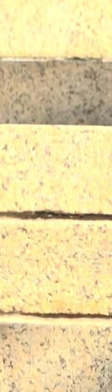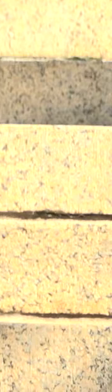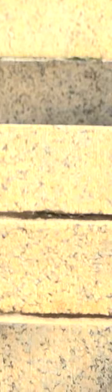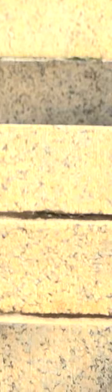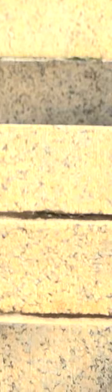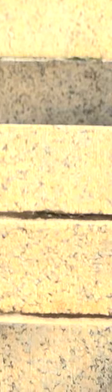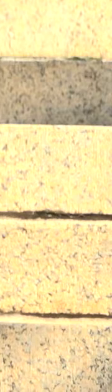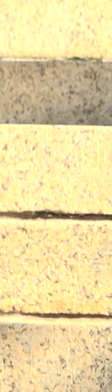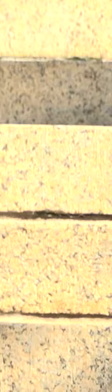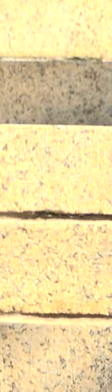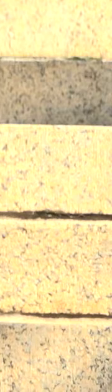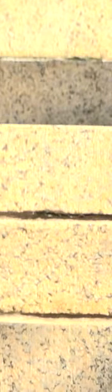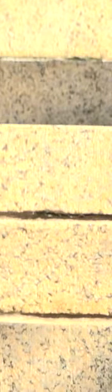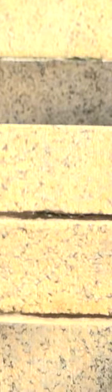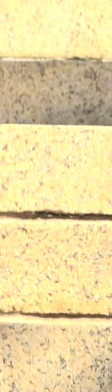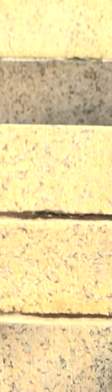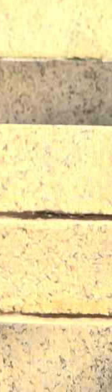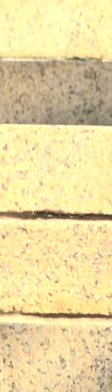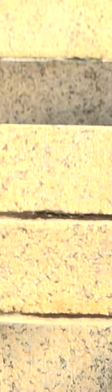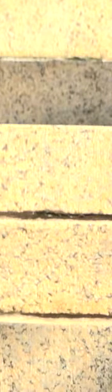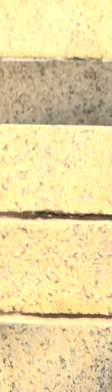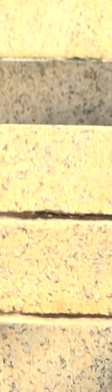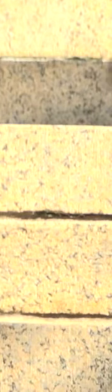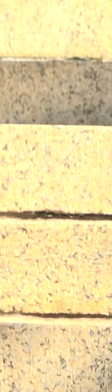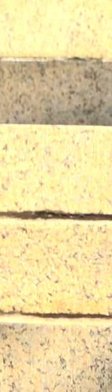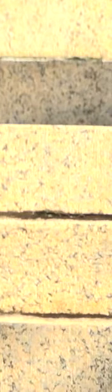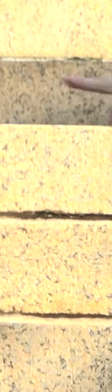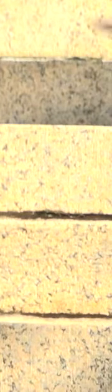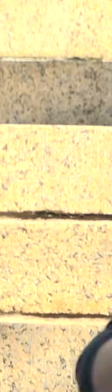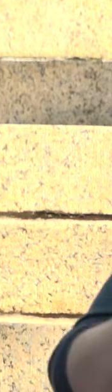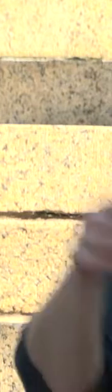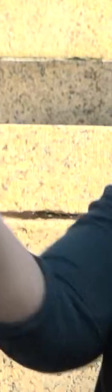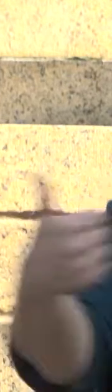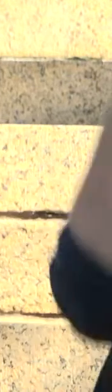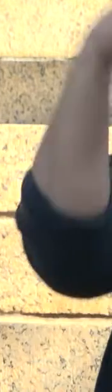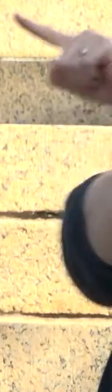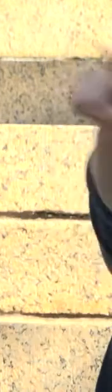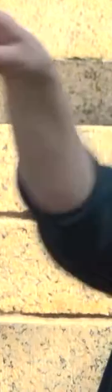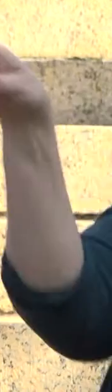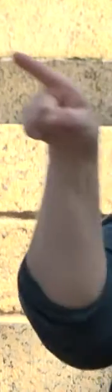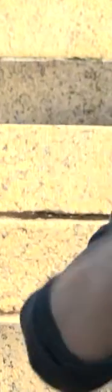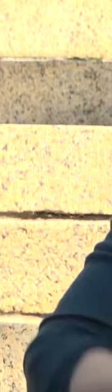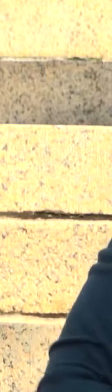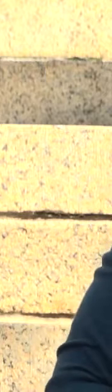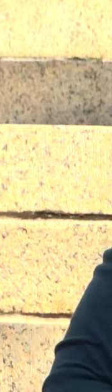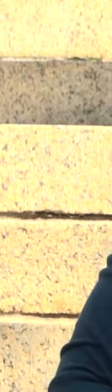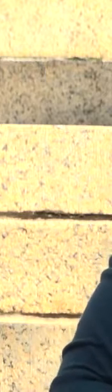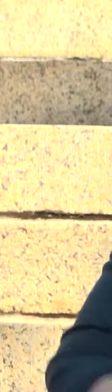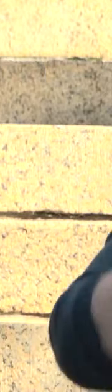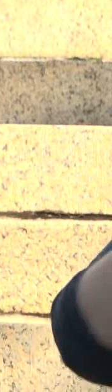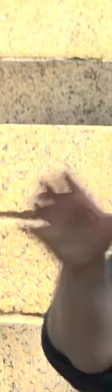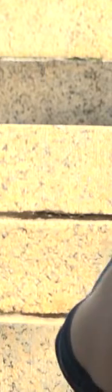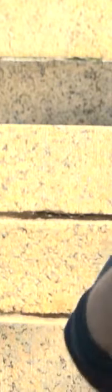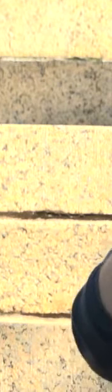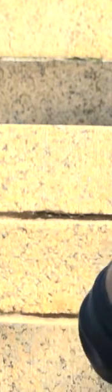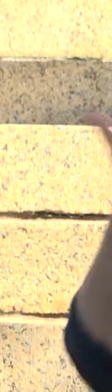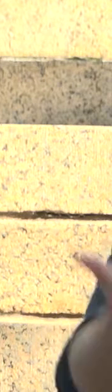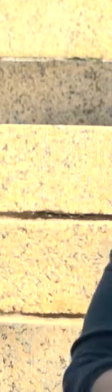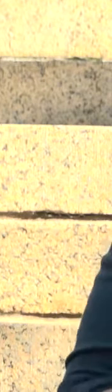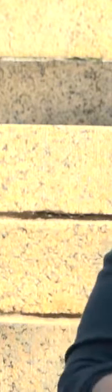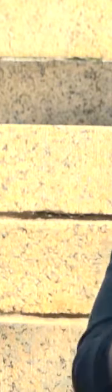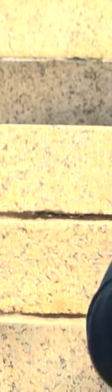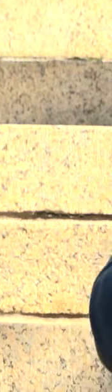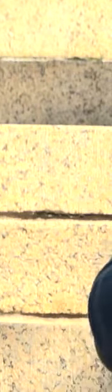it and educate yourself. So I challenge you, Liberty High School students, I challenge you to do something this